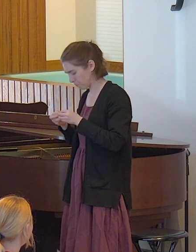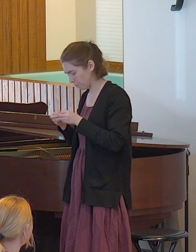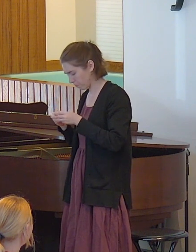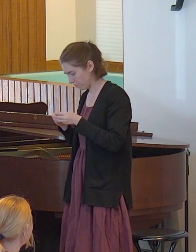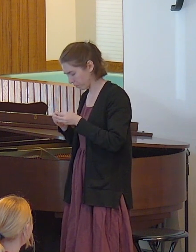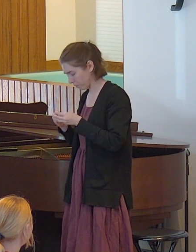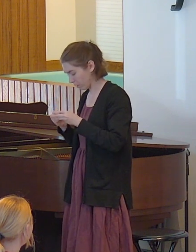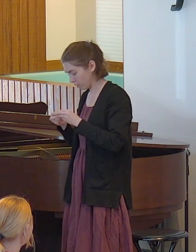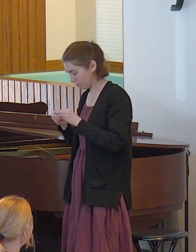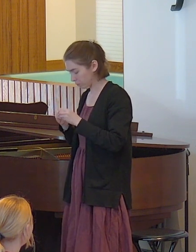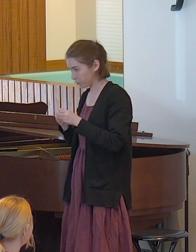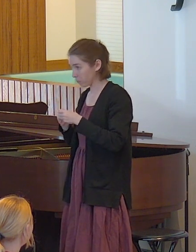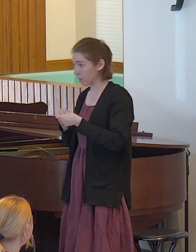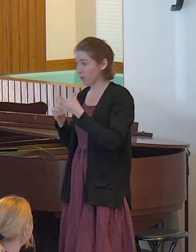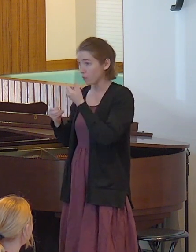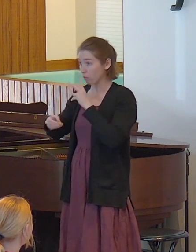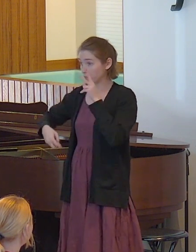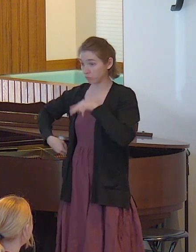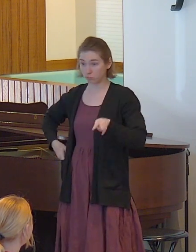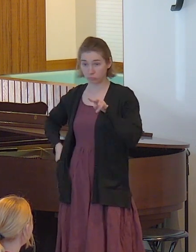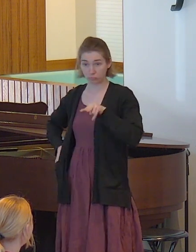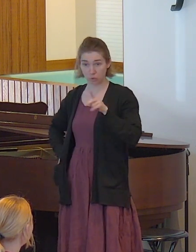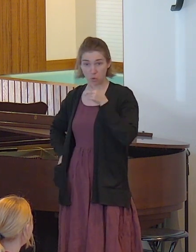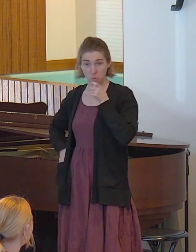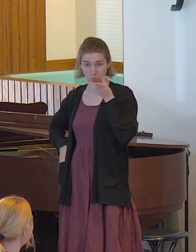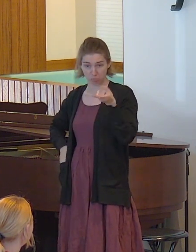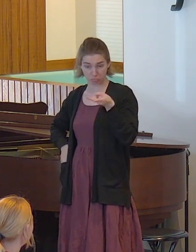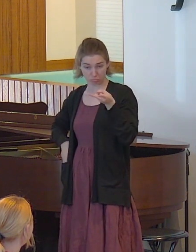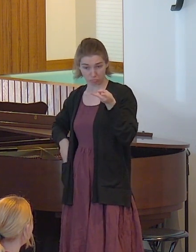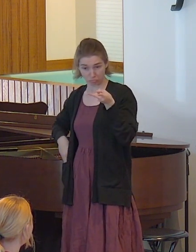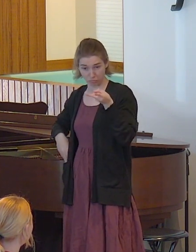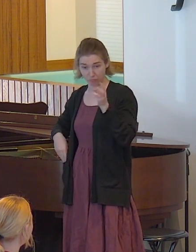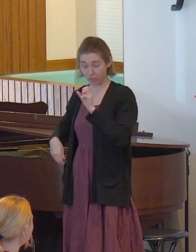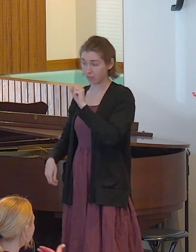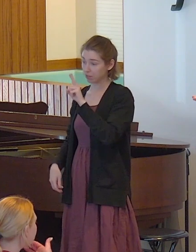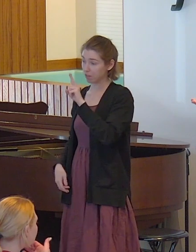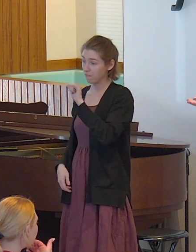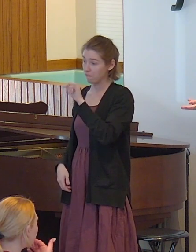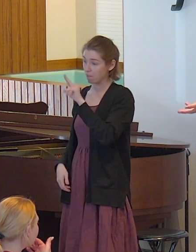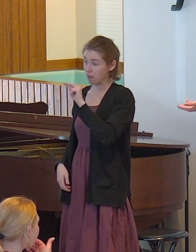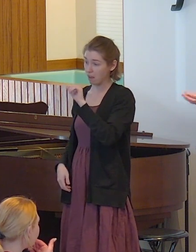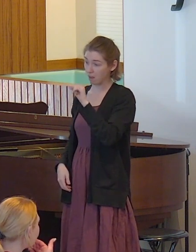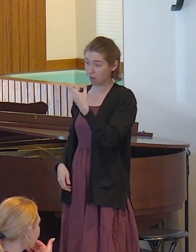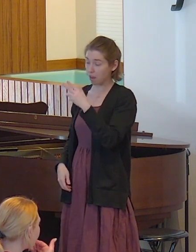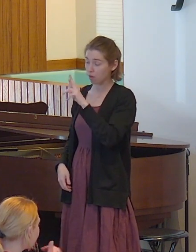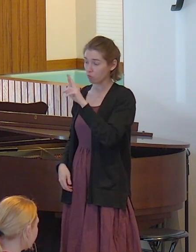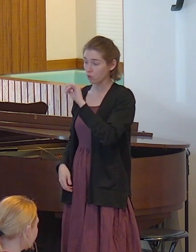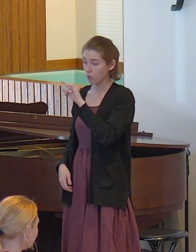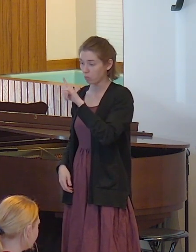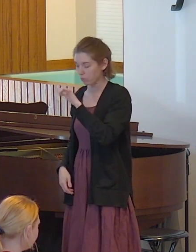Every one of you have the full right to look and say, who is Savanah and Raoul?